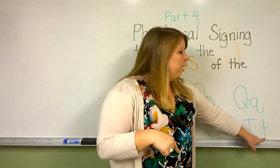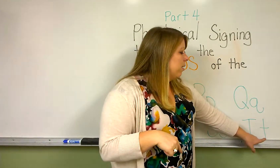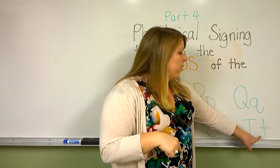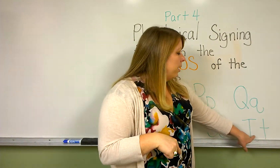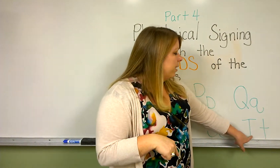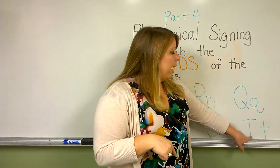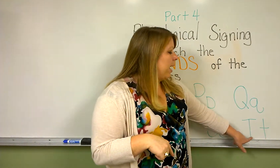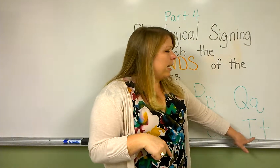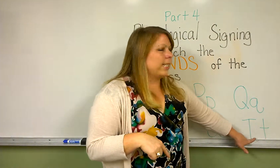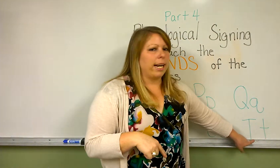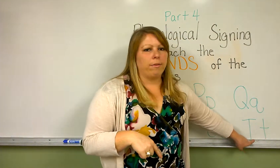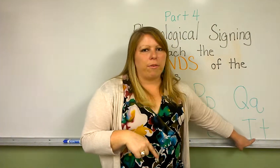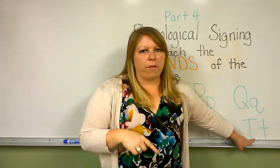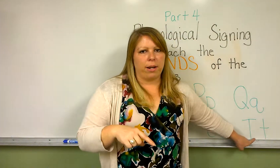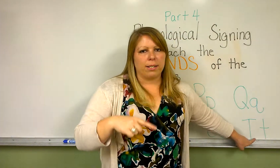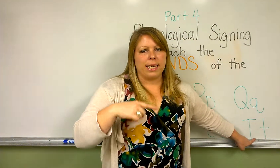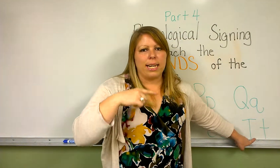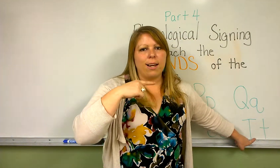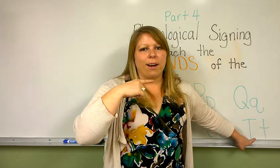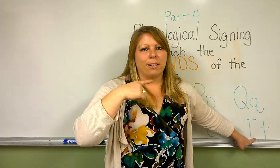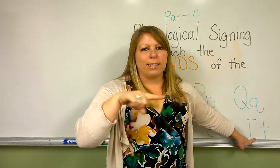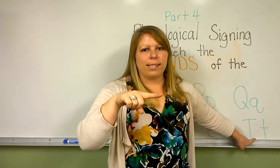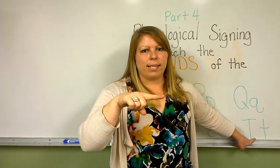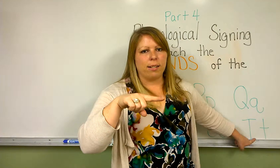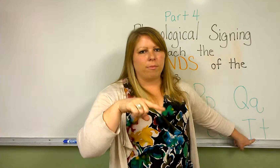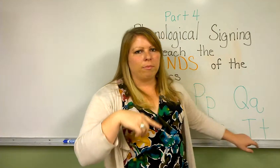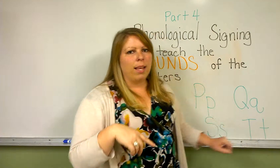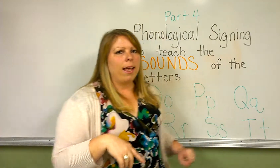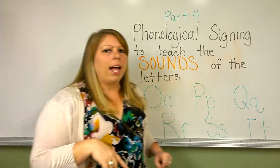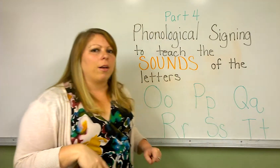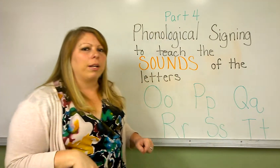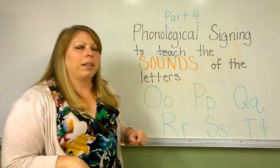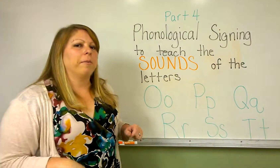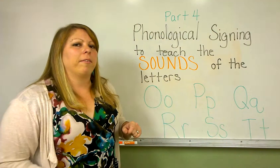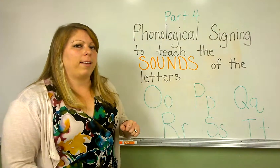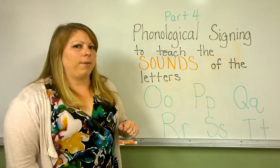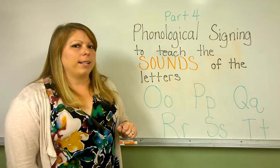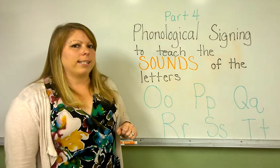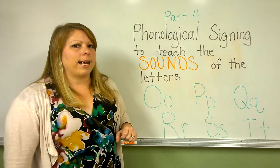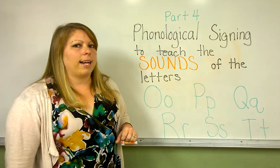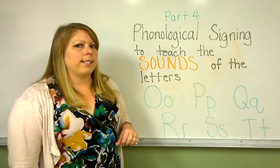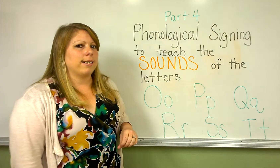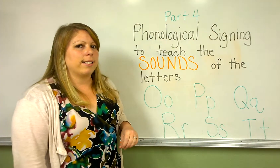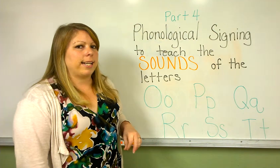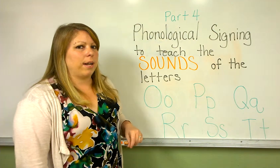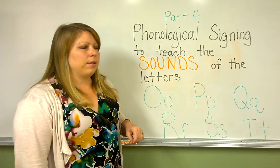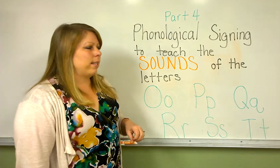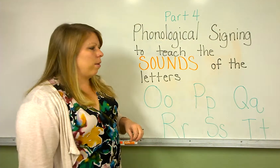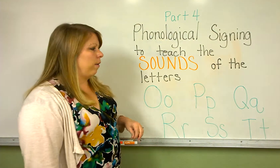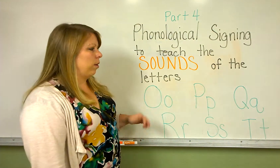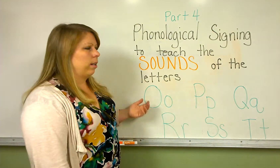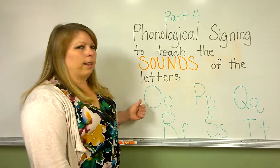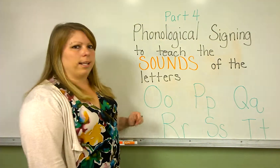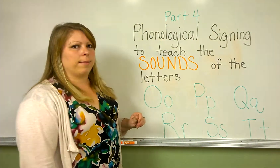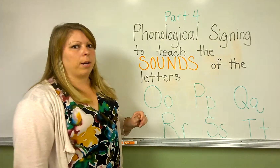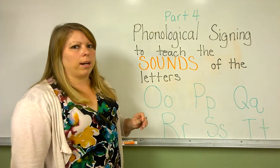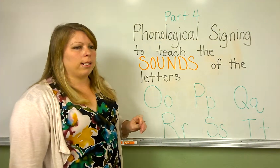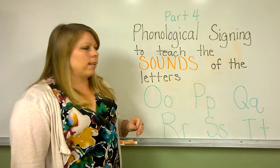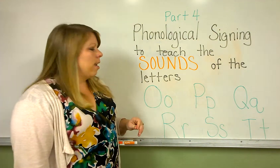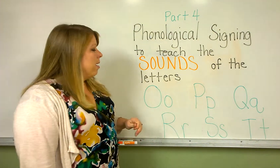So the sign and sound for the letter T are t. I'll quickly review the signs and sounds that we've learned in this part.